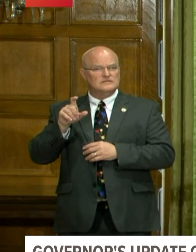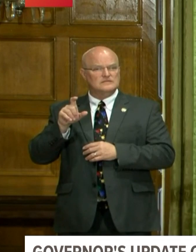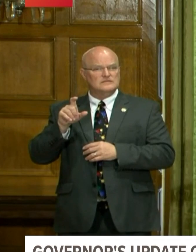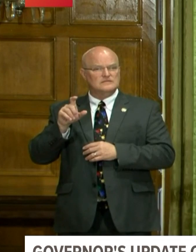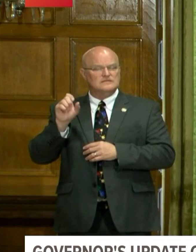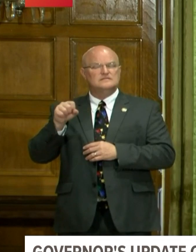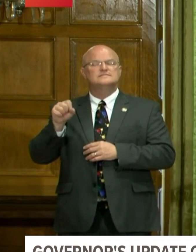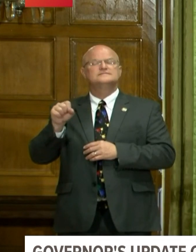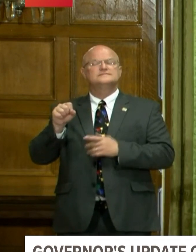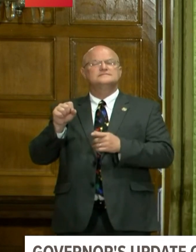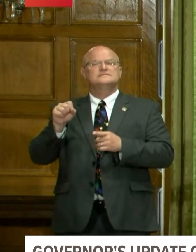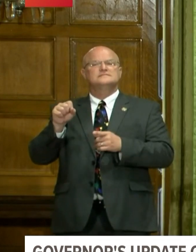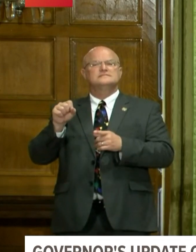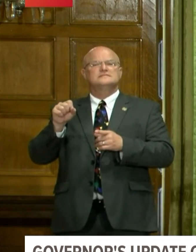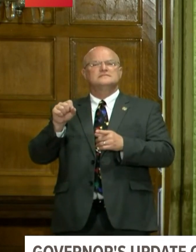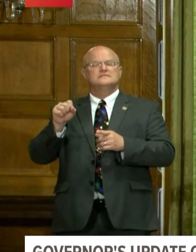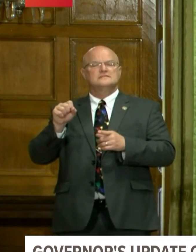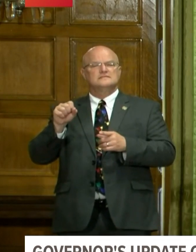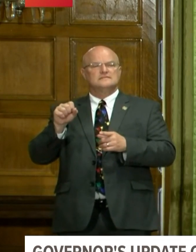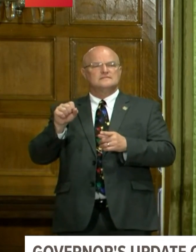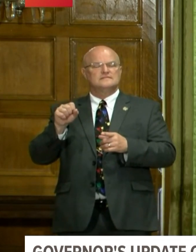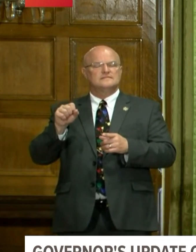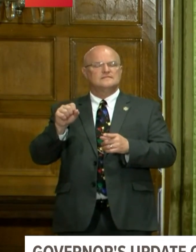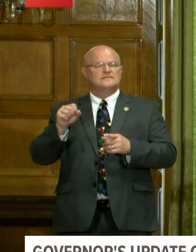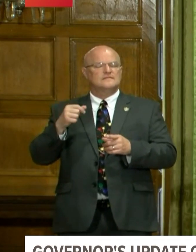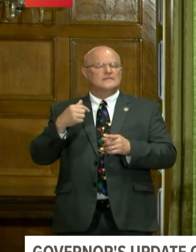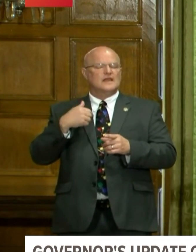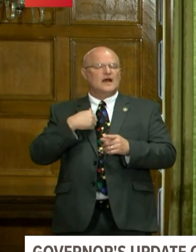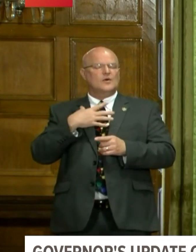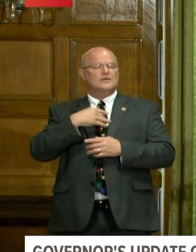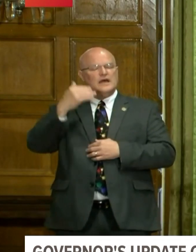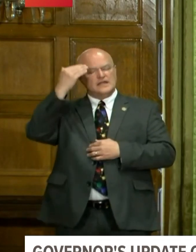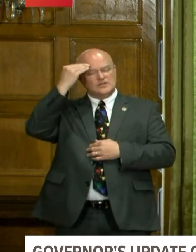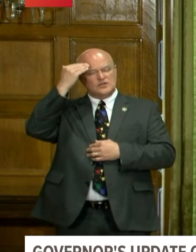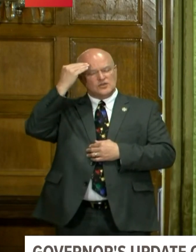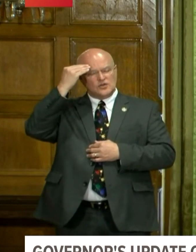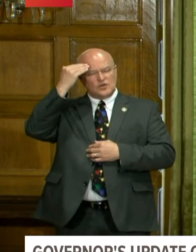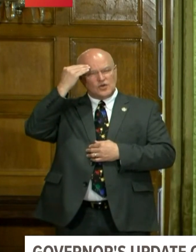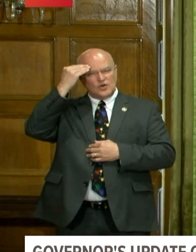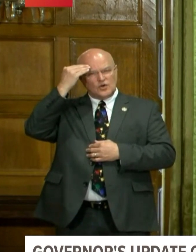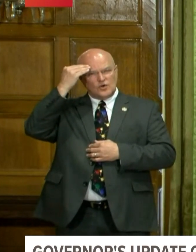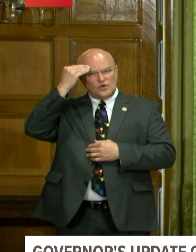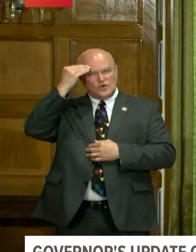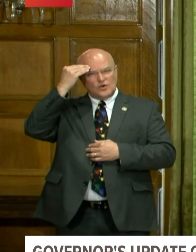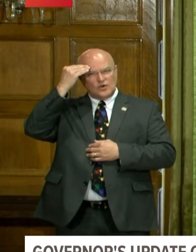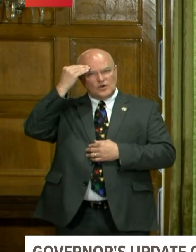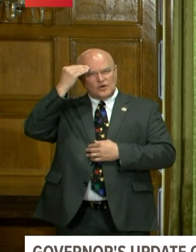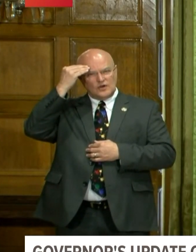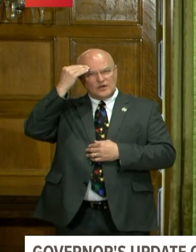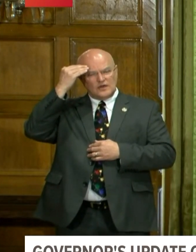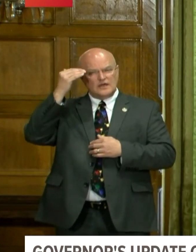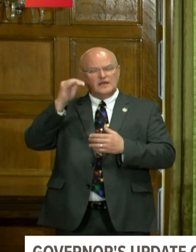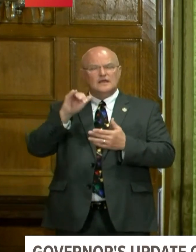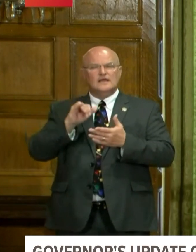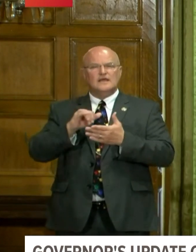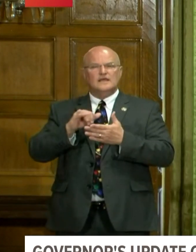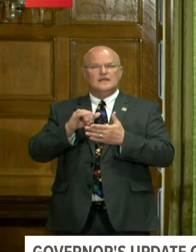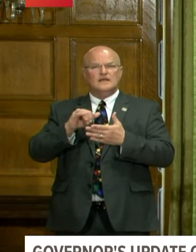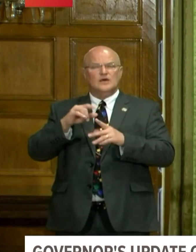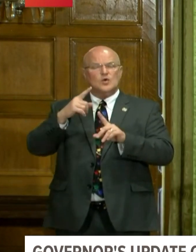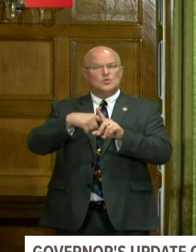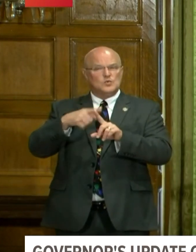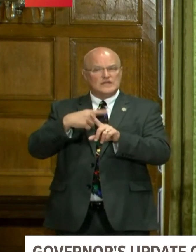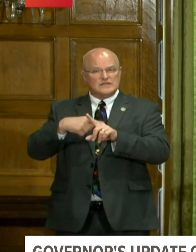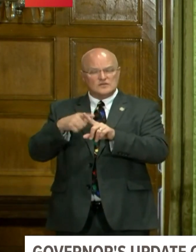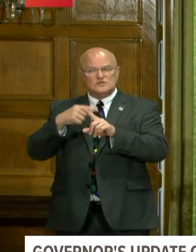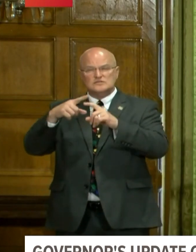Yes, Governor. Now Dominguez here. I would like to know if hotels, motels, and vacations rentals are